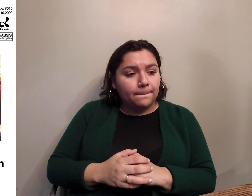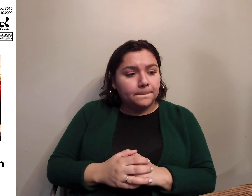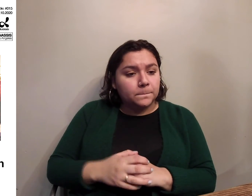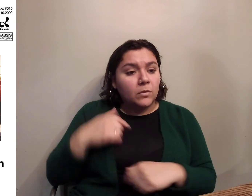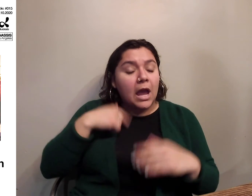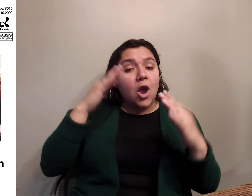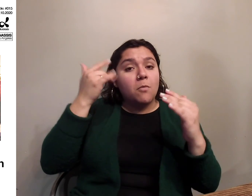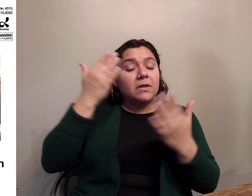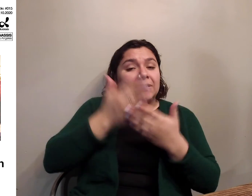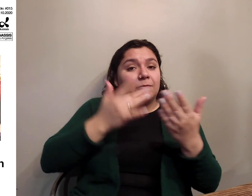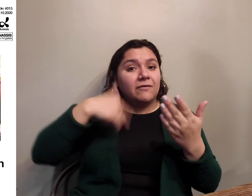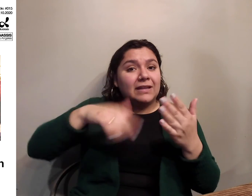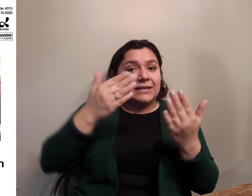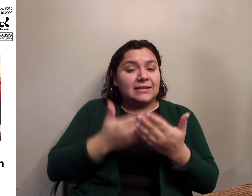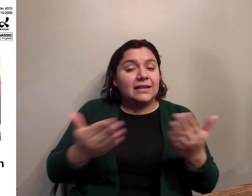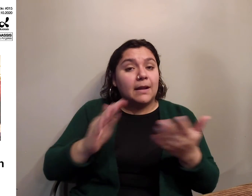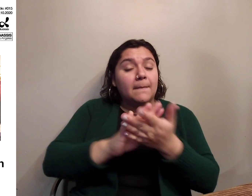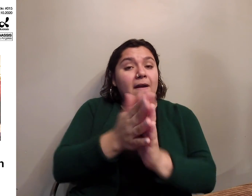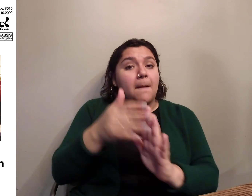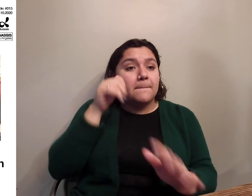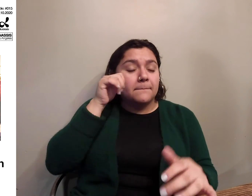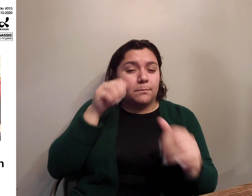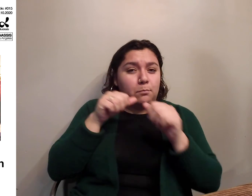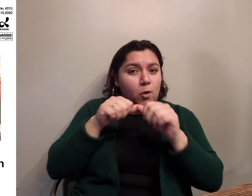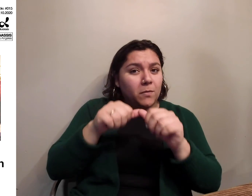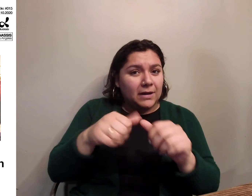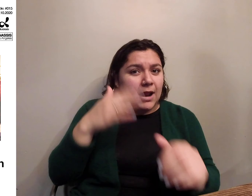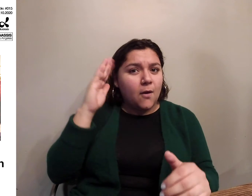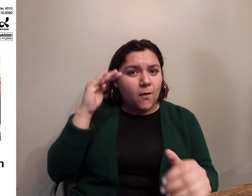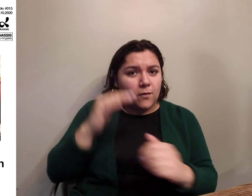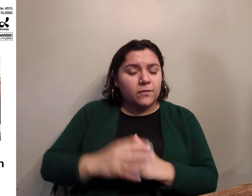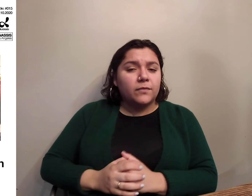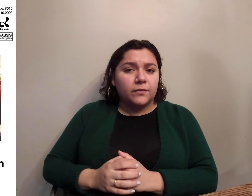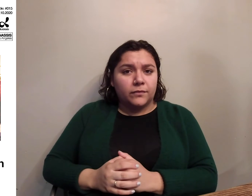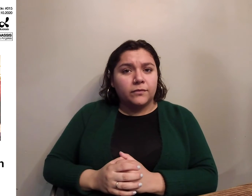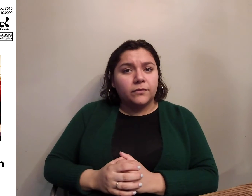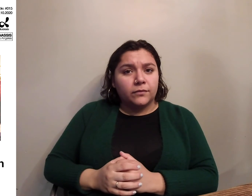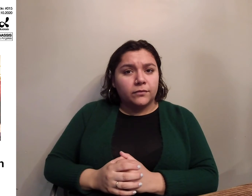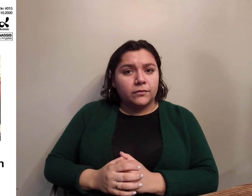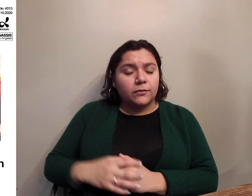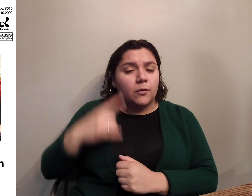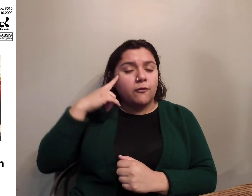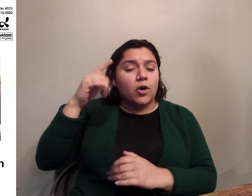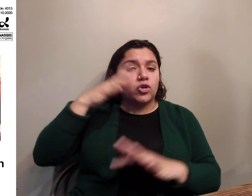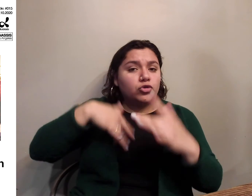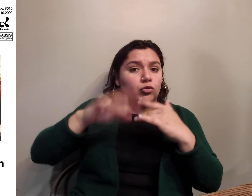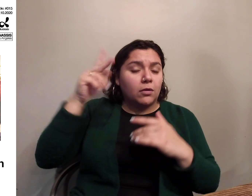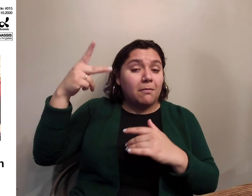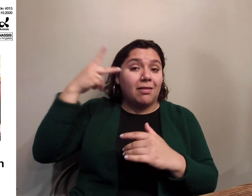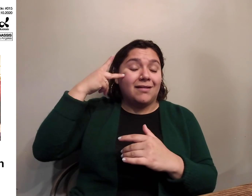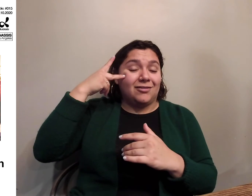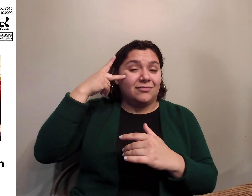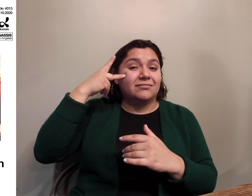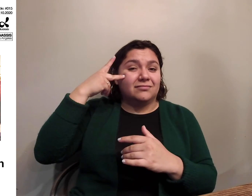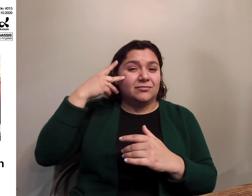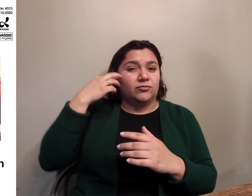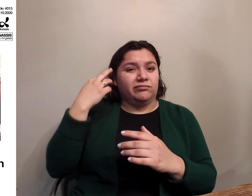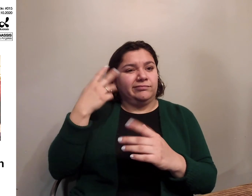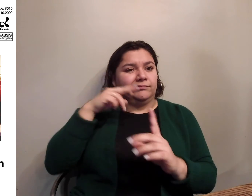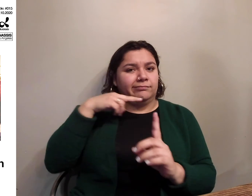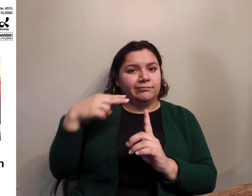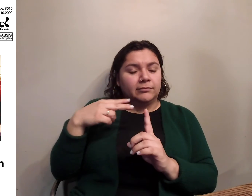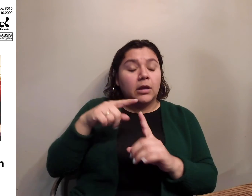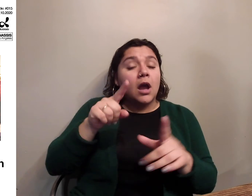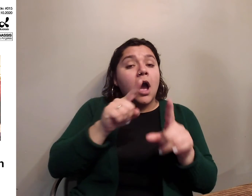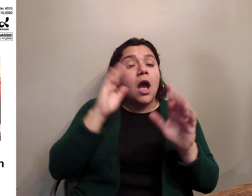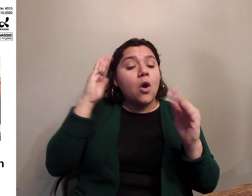hope that some of these things become permanent, just in a social, political sense, looking at that. And I